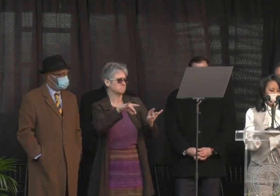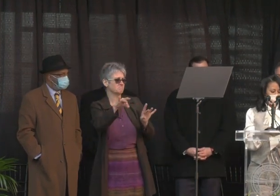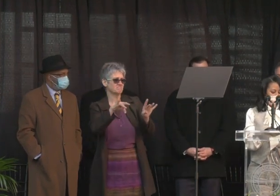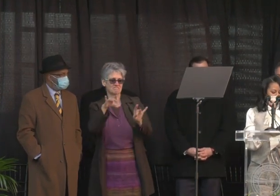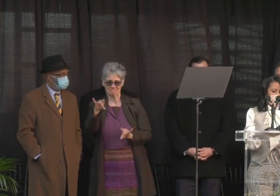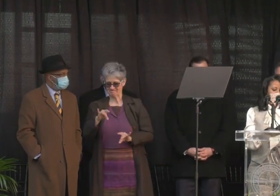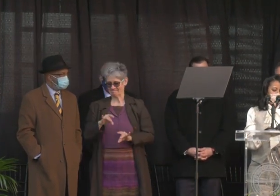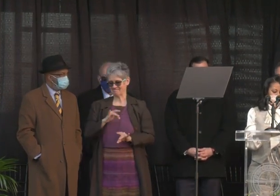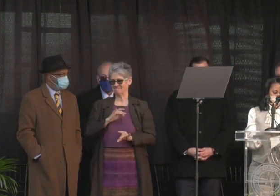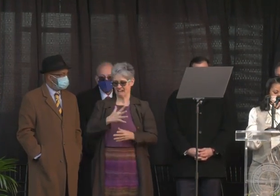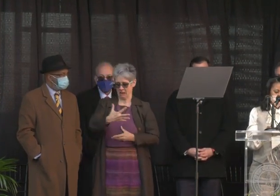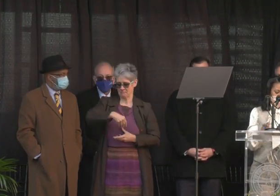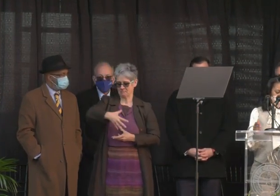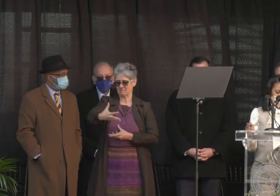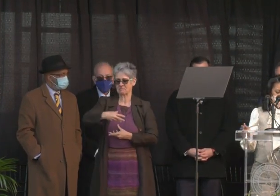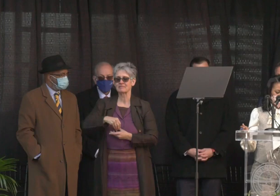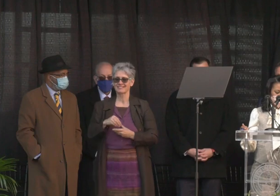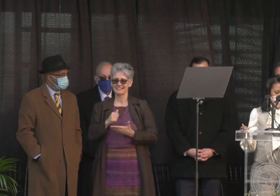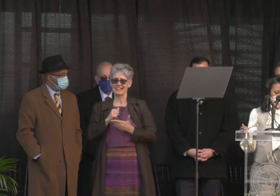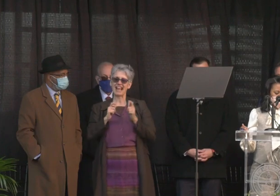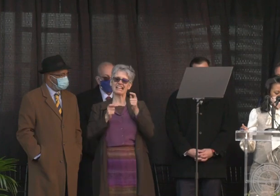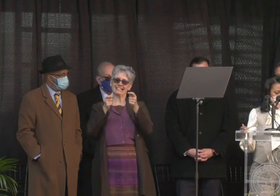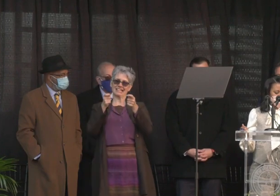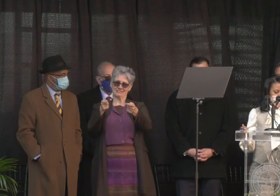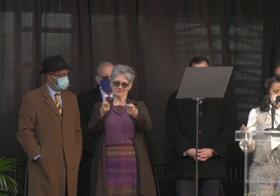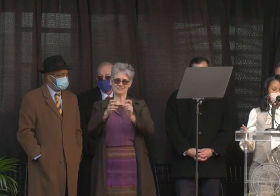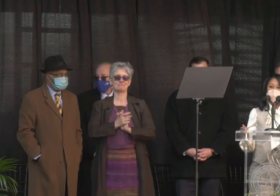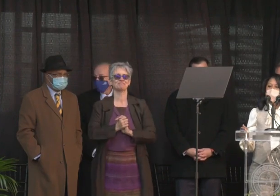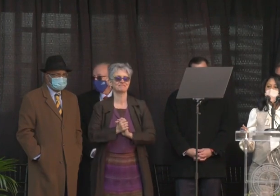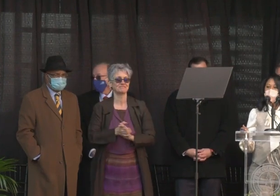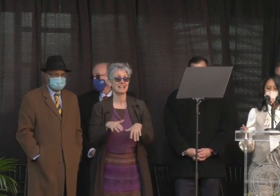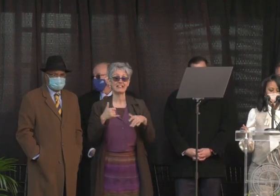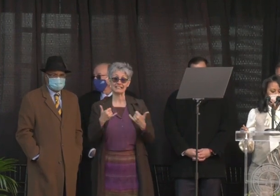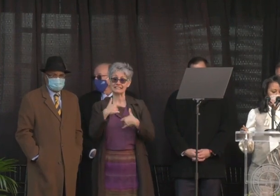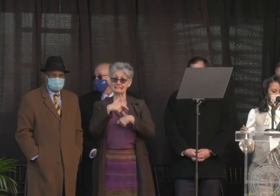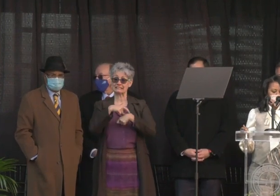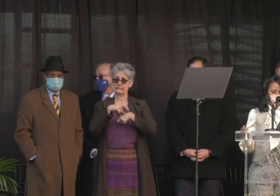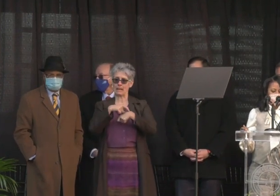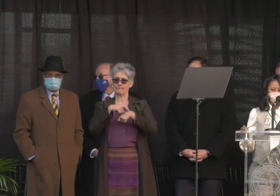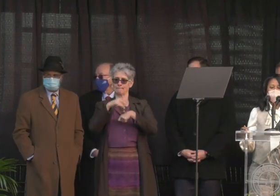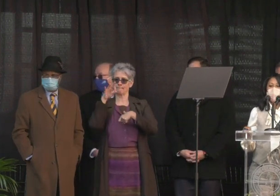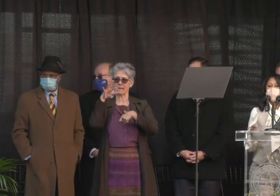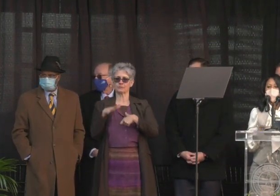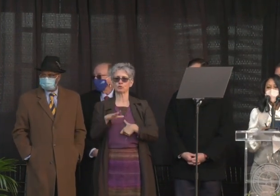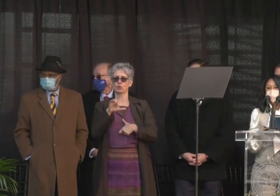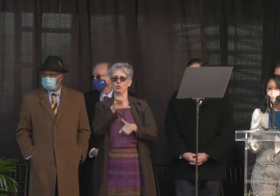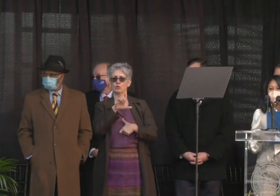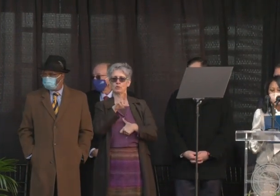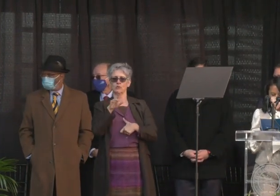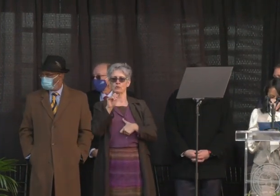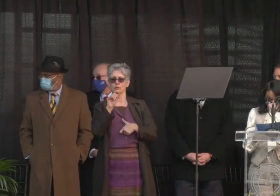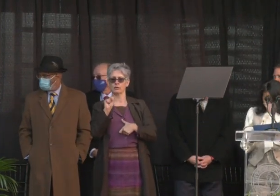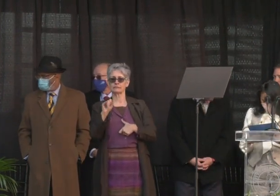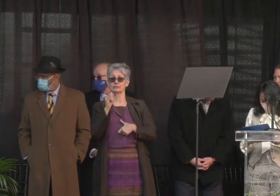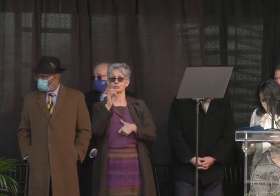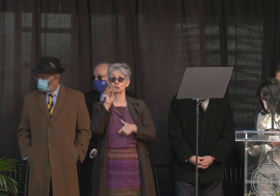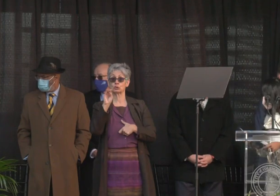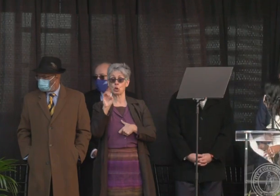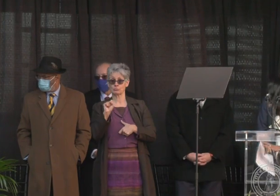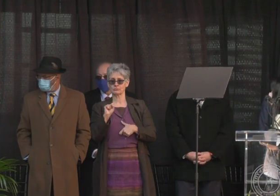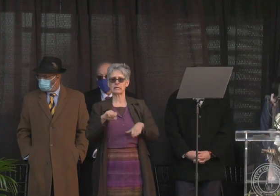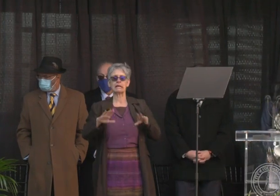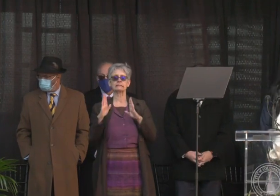being here today. And at this time, Pastor Lucas Jones of the Downtown Church will render the benediction. Pastor